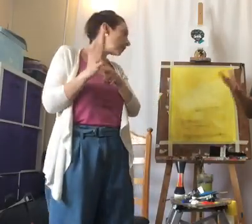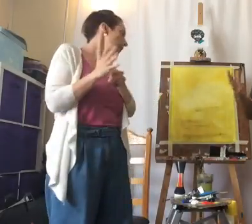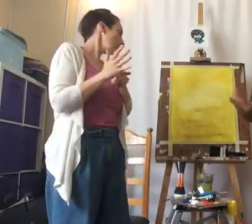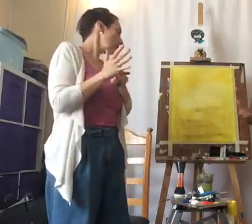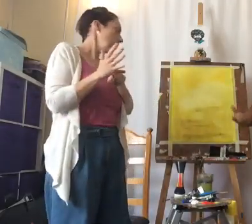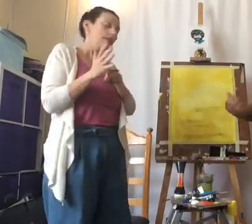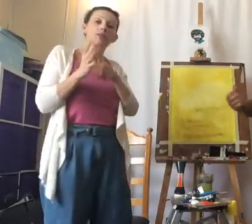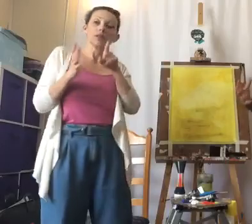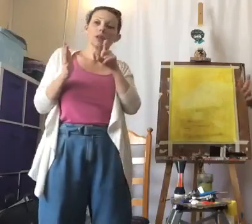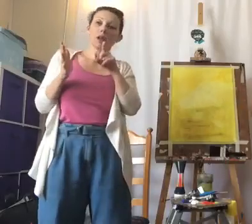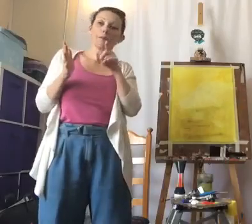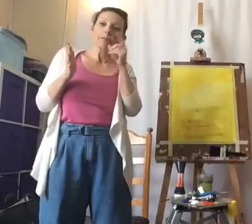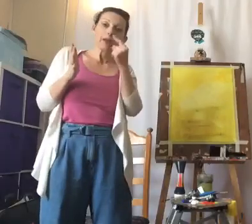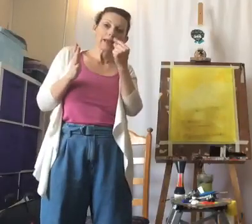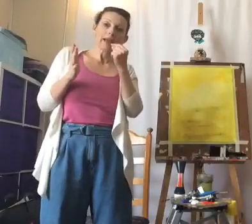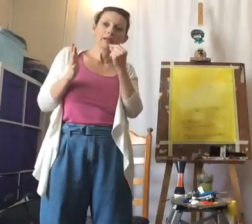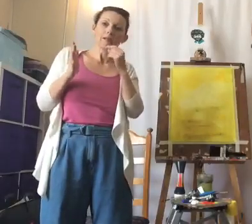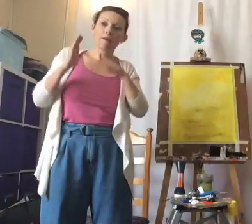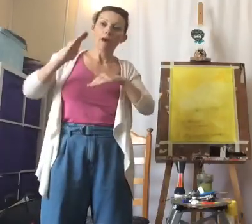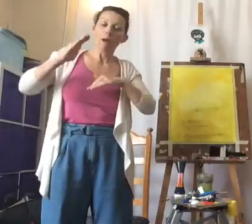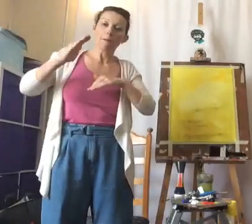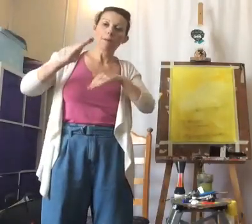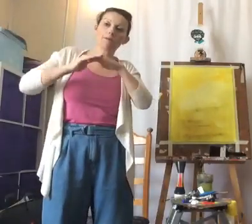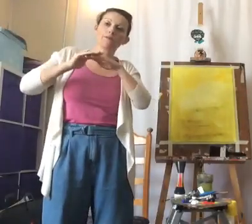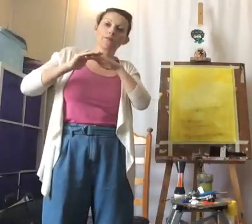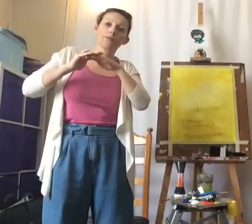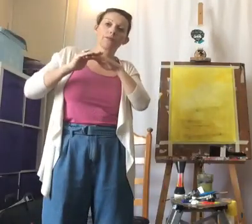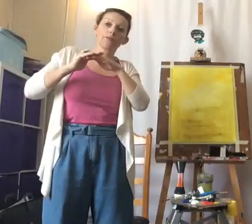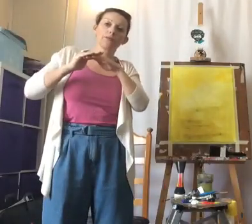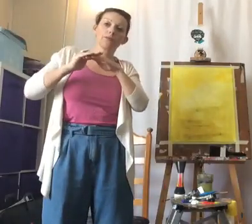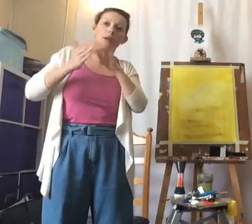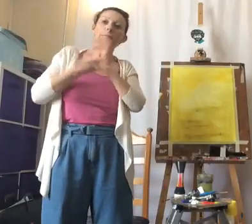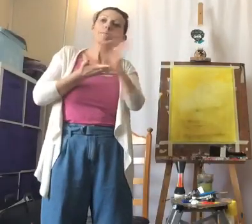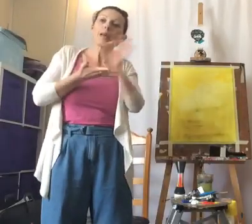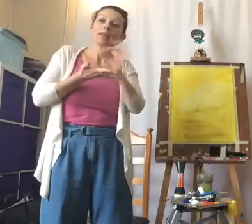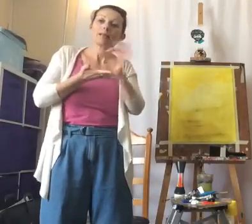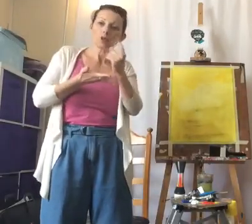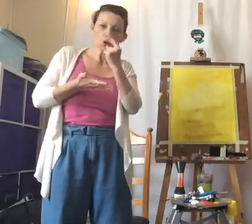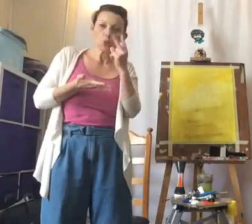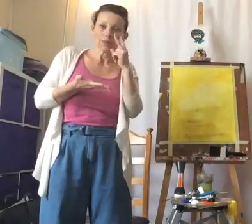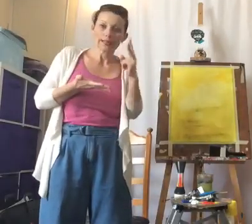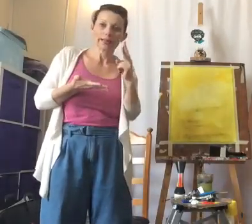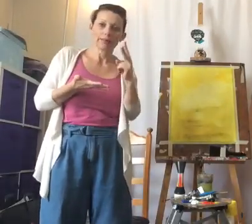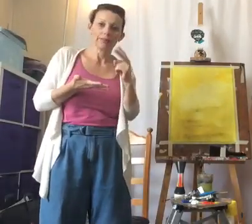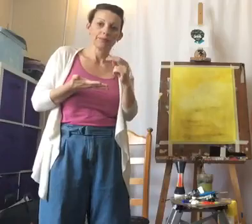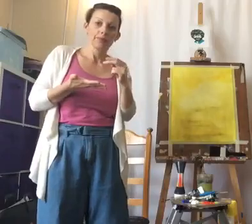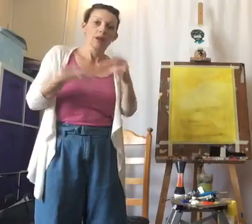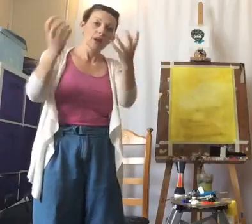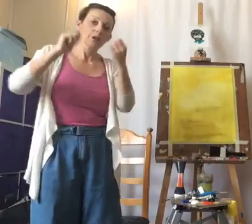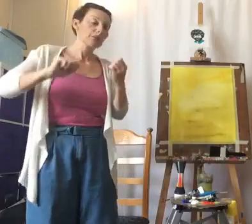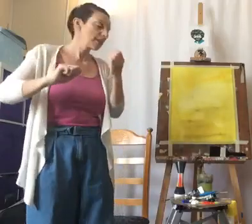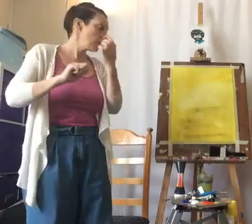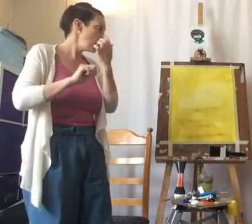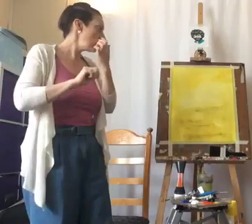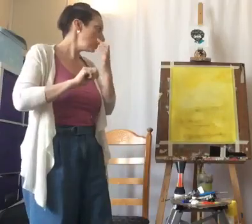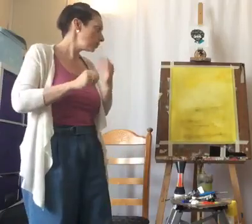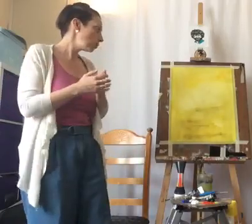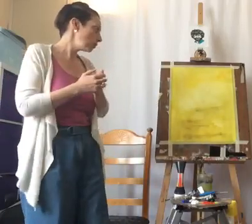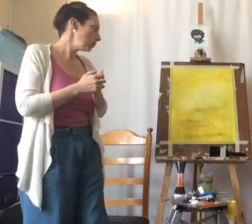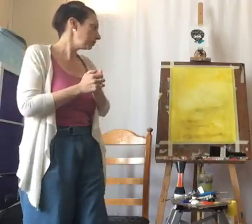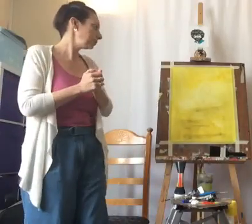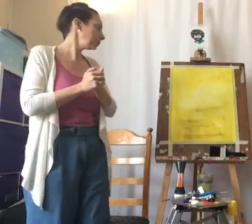it because it'll show up for you guys, because I can see on the camera it's not very thick. So. I can bring the camera over, no